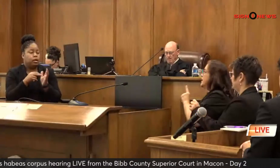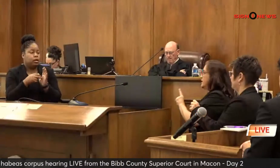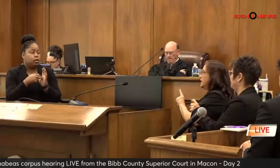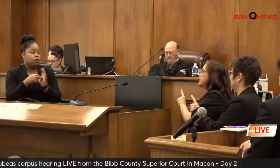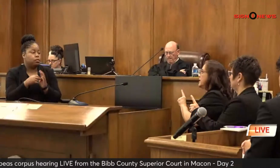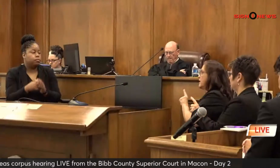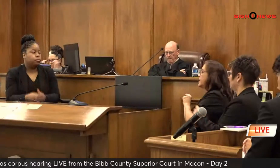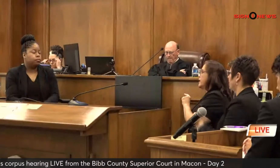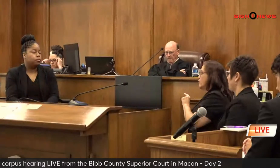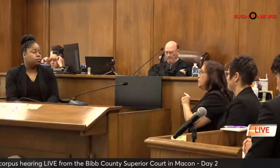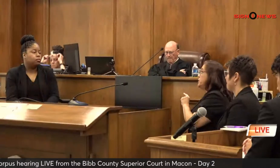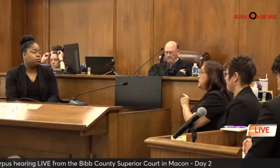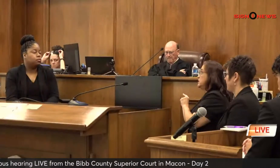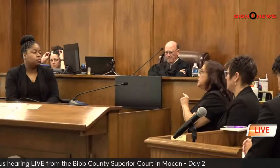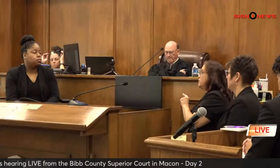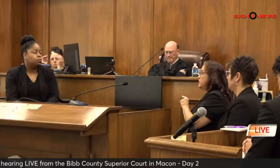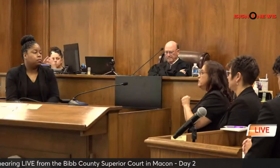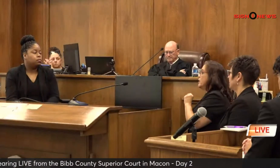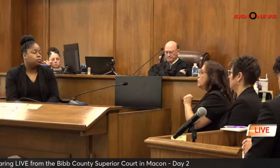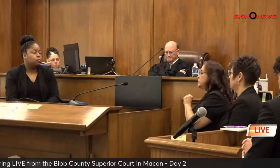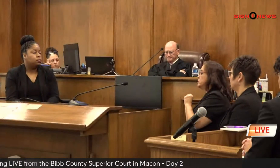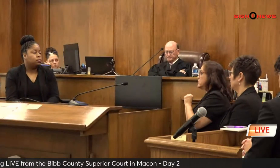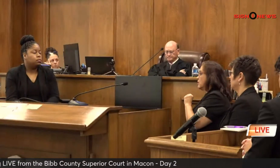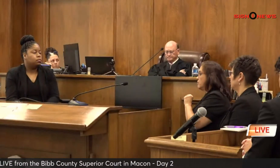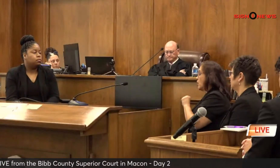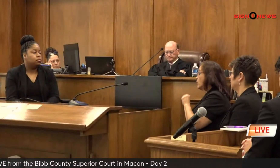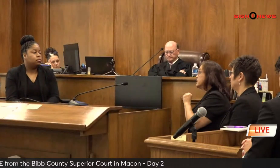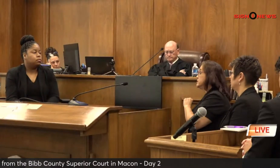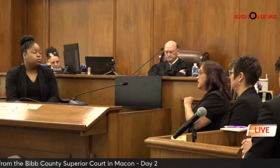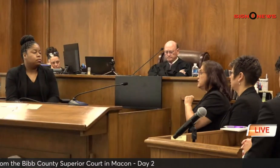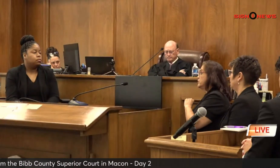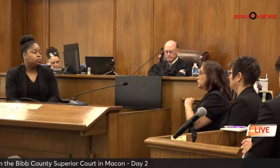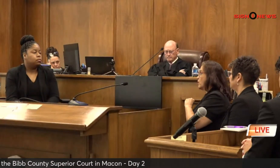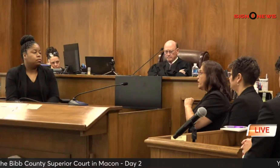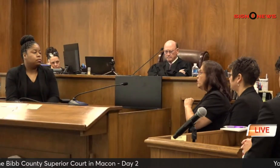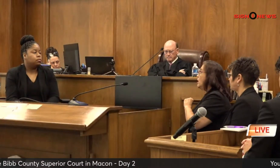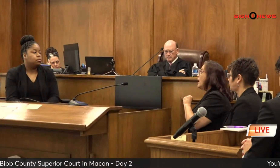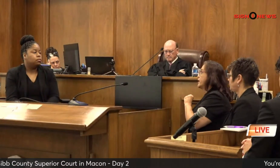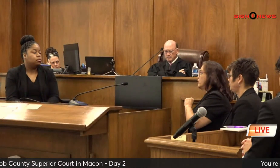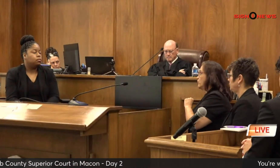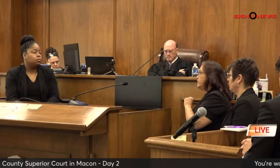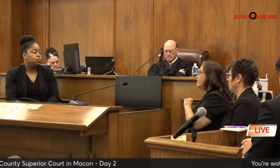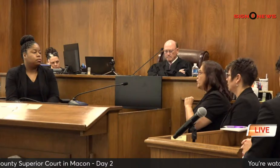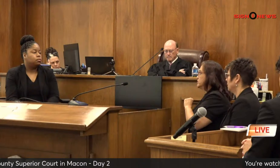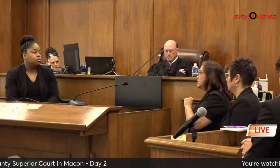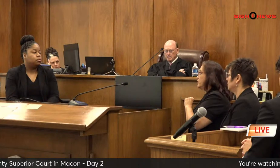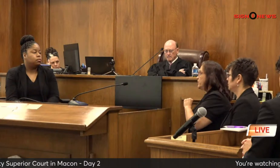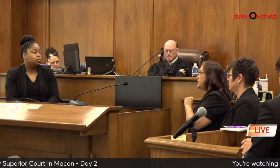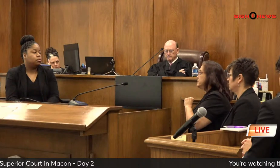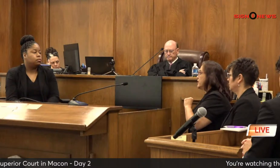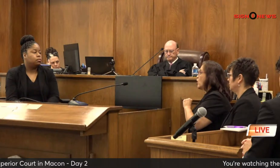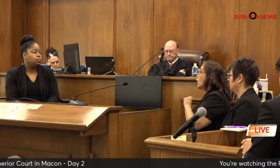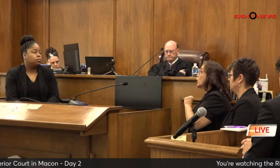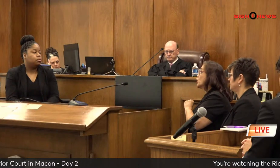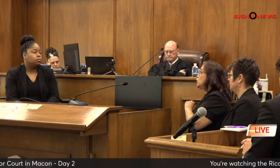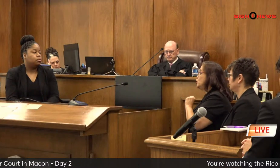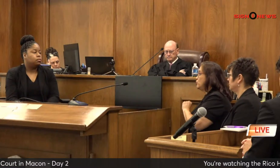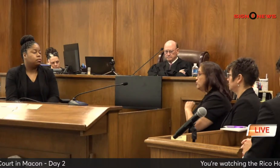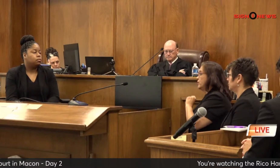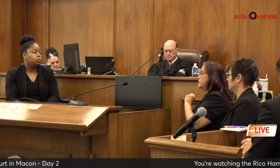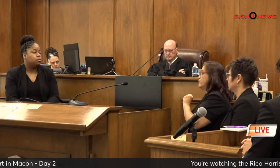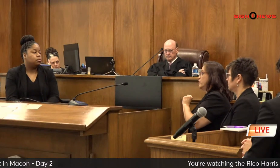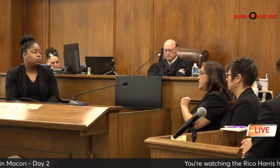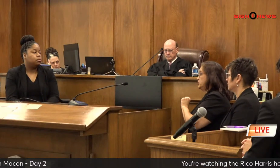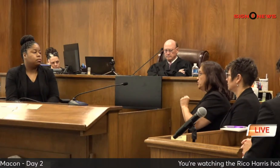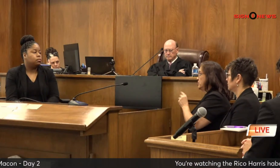She said, again, I can't repeat anything that was already said in the trial. I can only focus on things that are